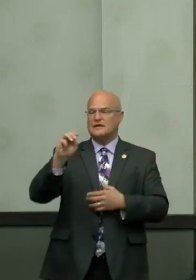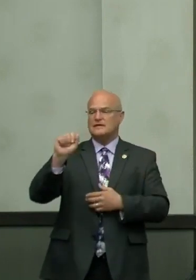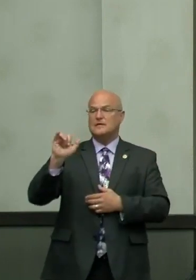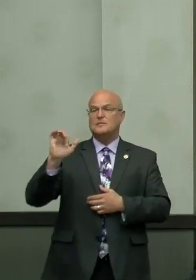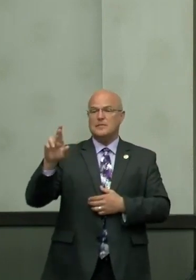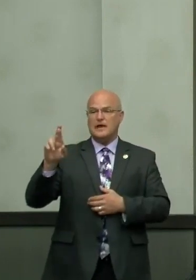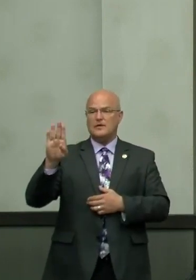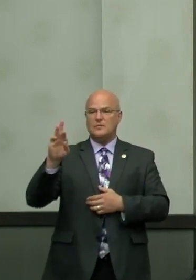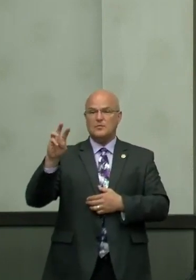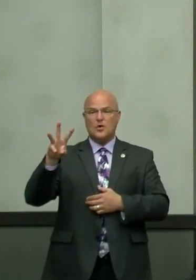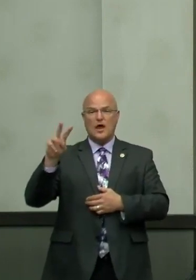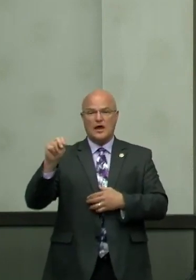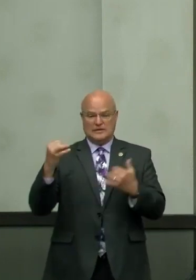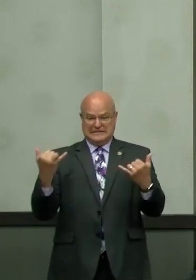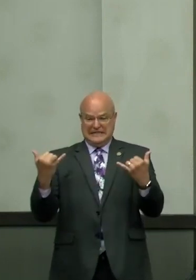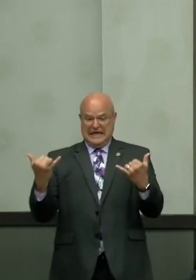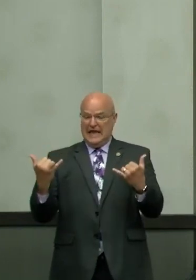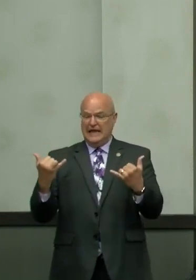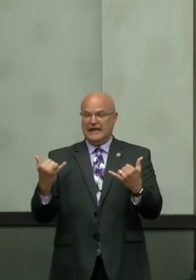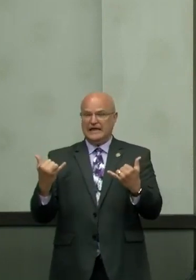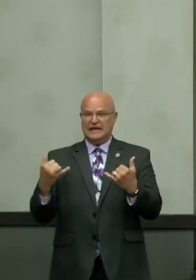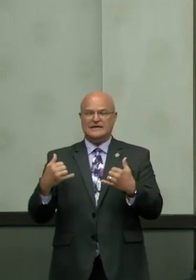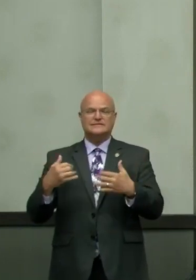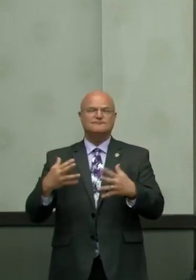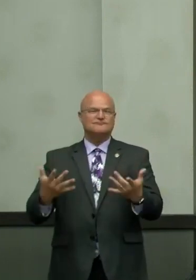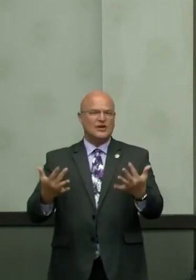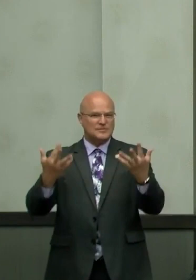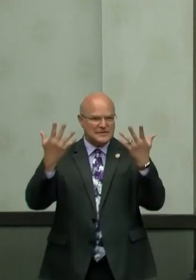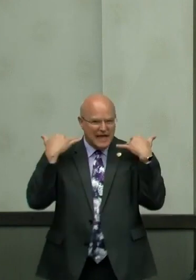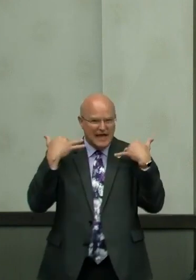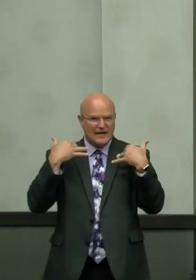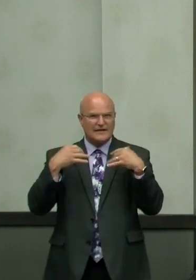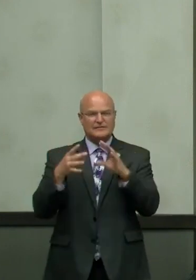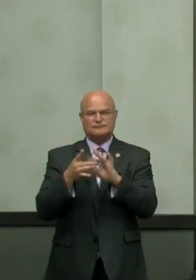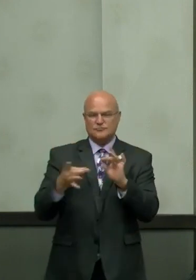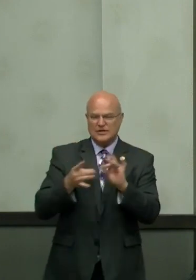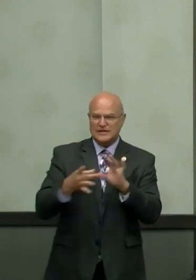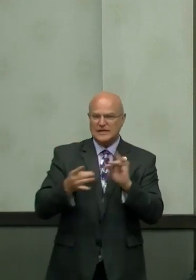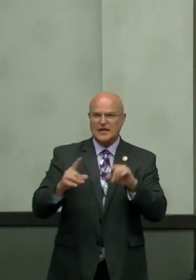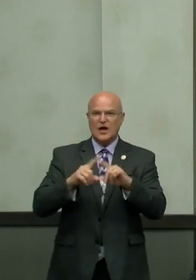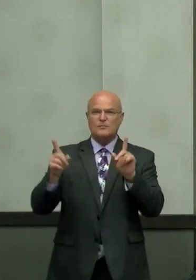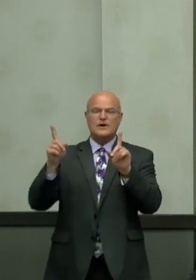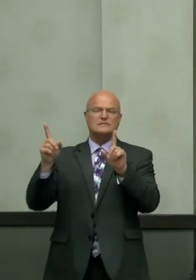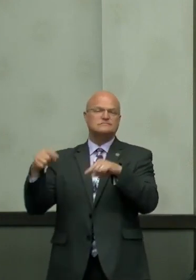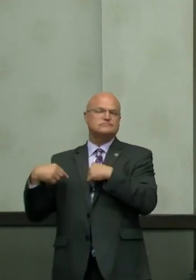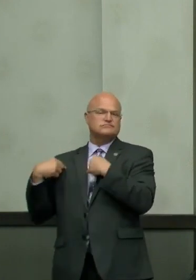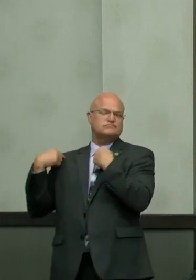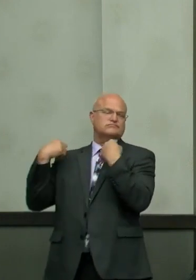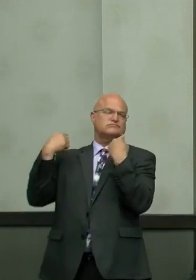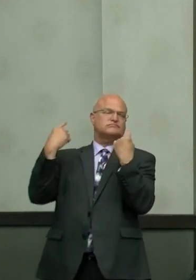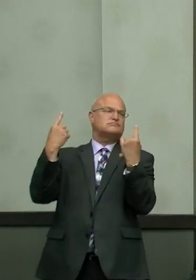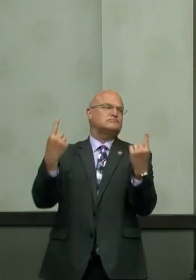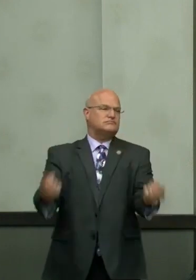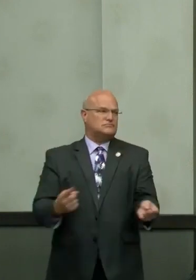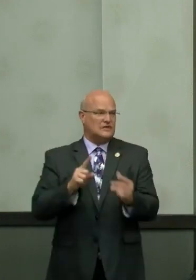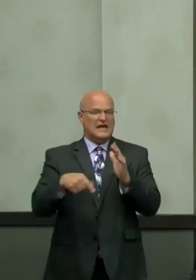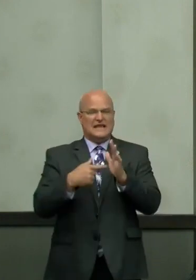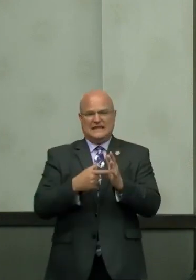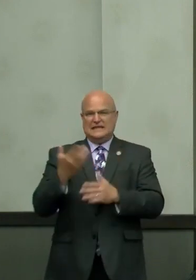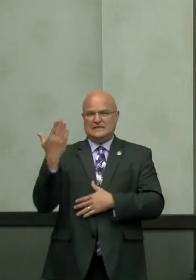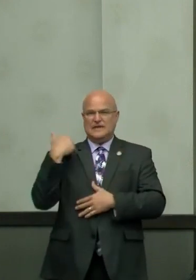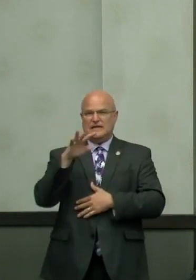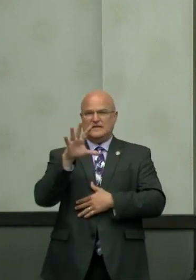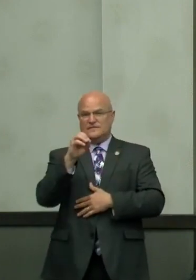Brown, not just today and his hospitality and his briefing to us, but all the way through this